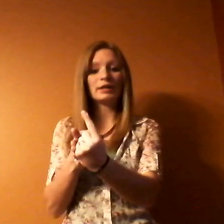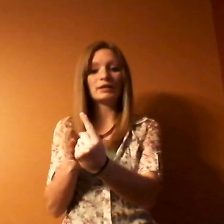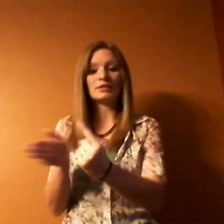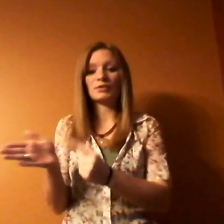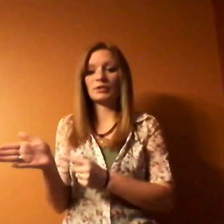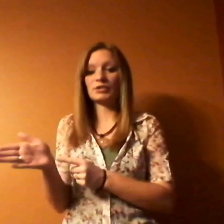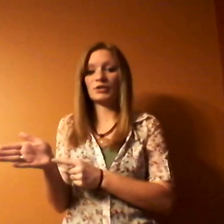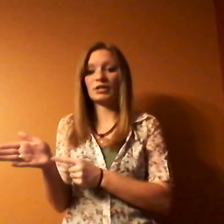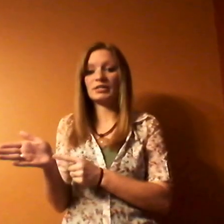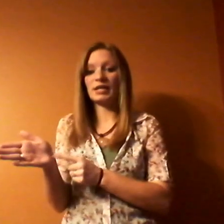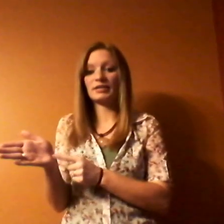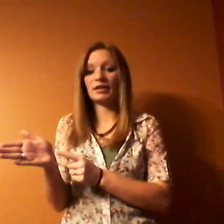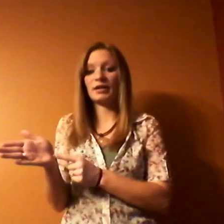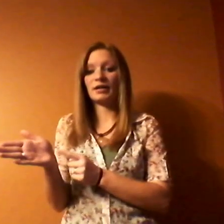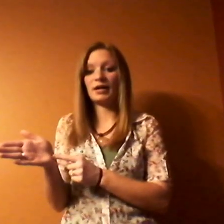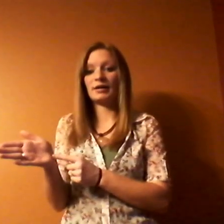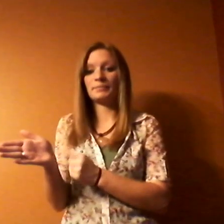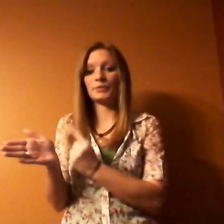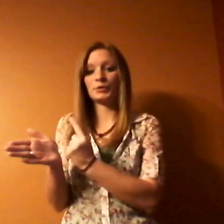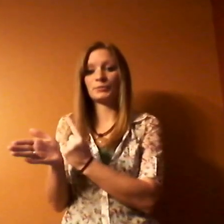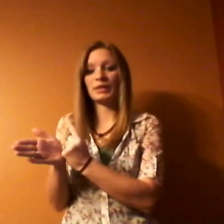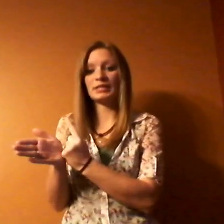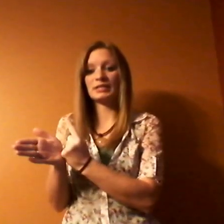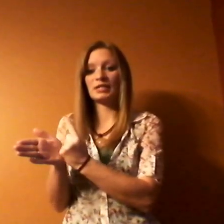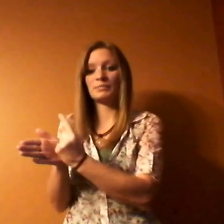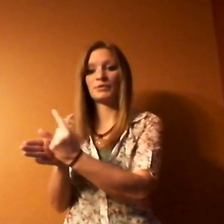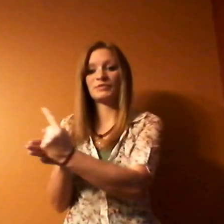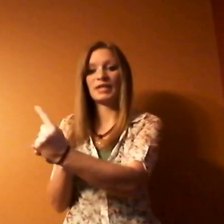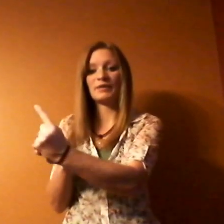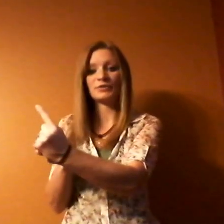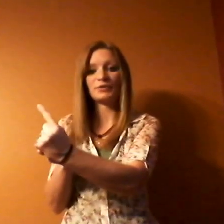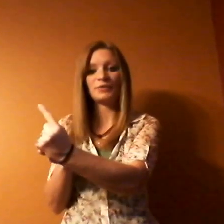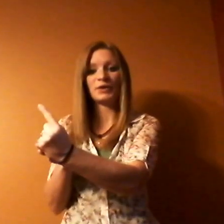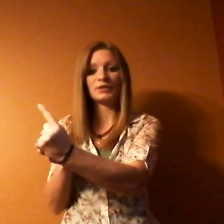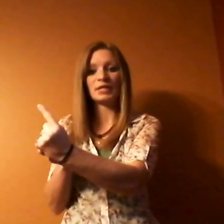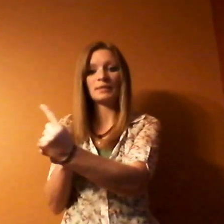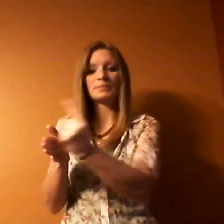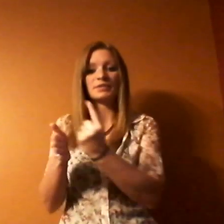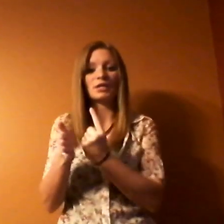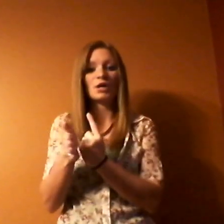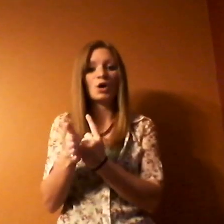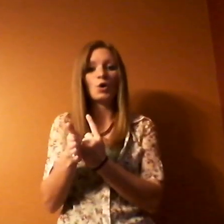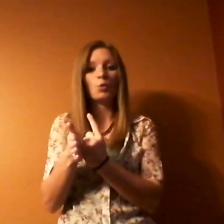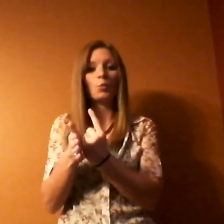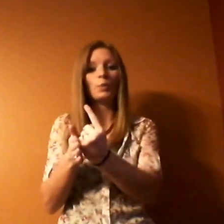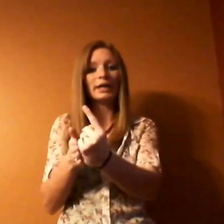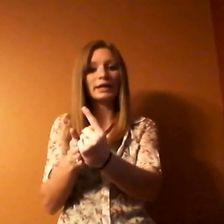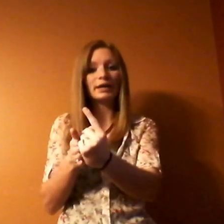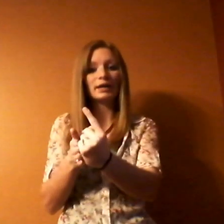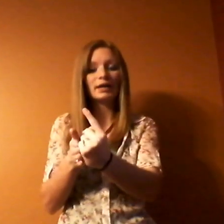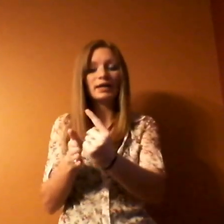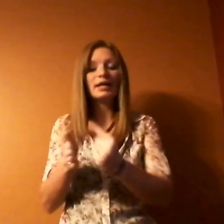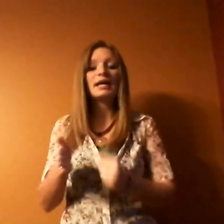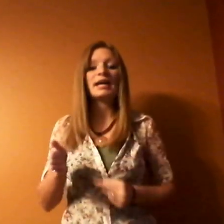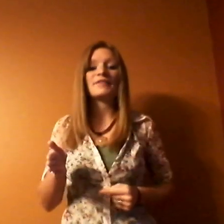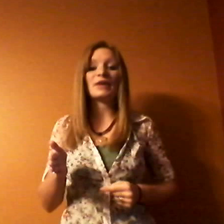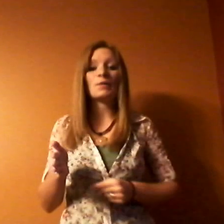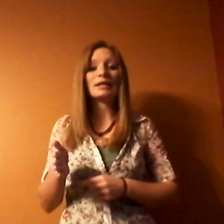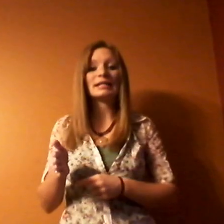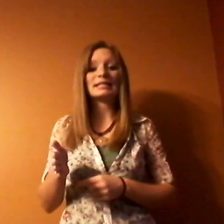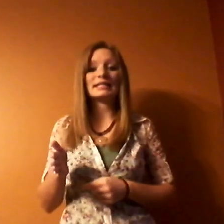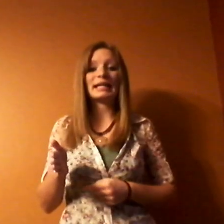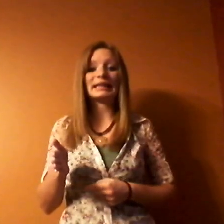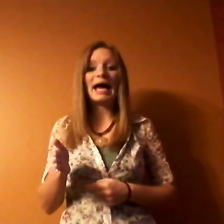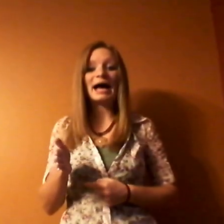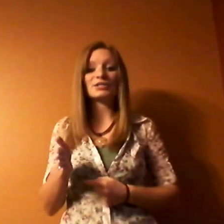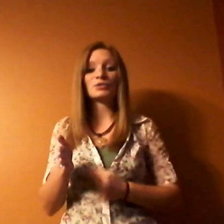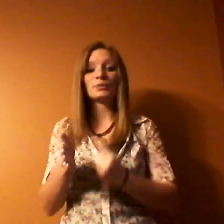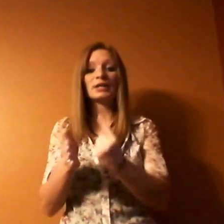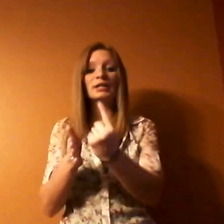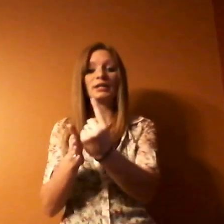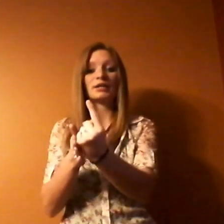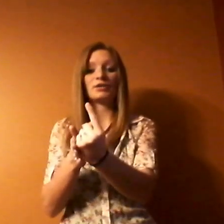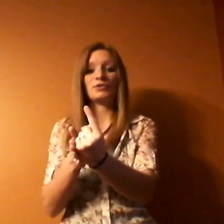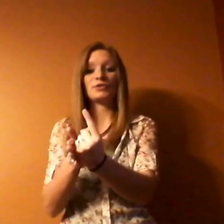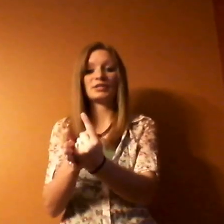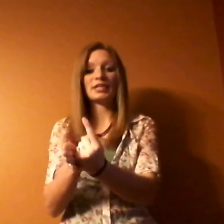So it starts at the your wrist and moves down to your fingertips. Week. If I wanted to say last week, you do the sign